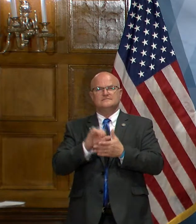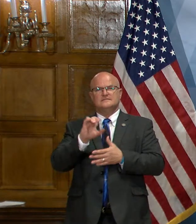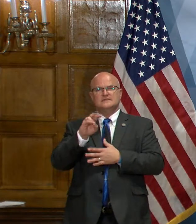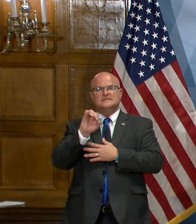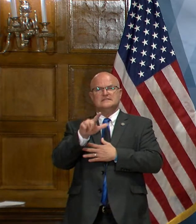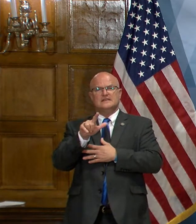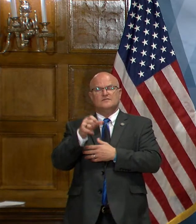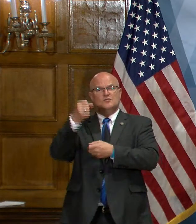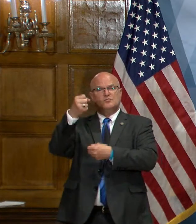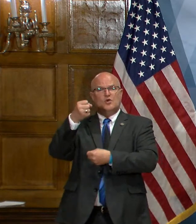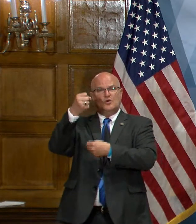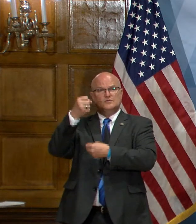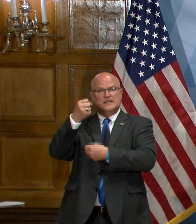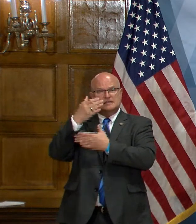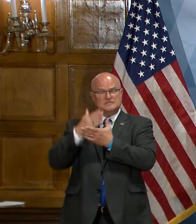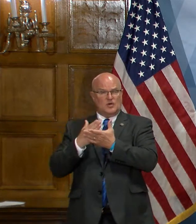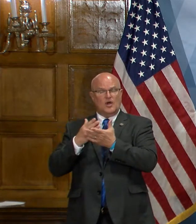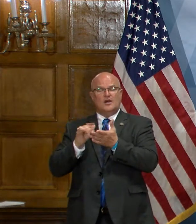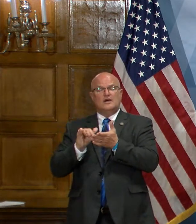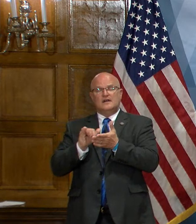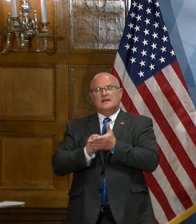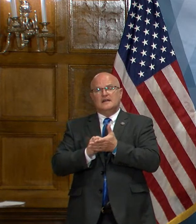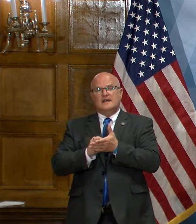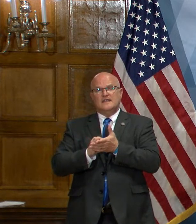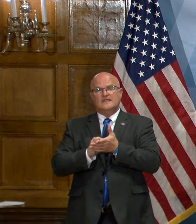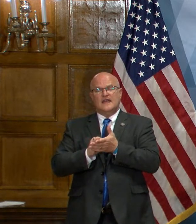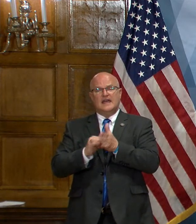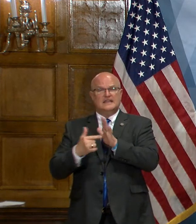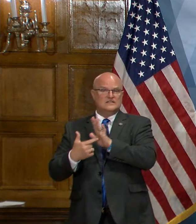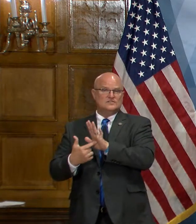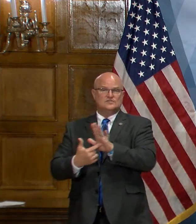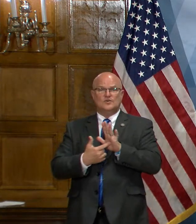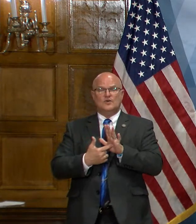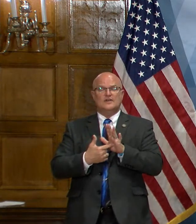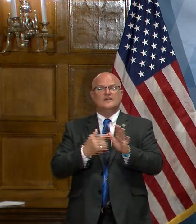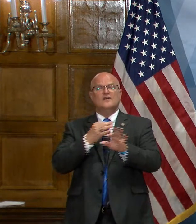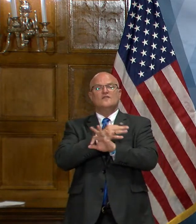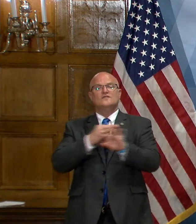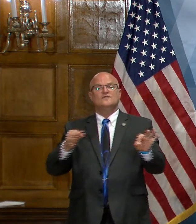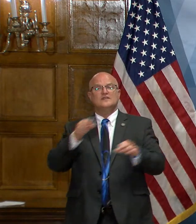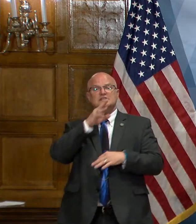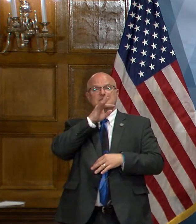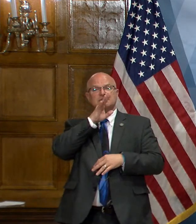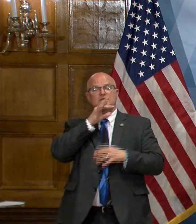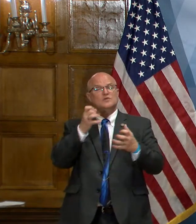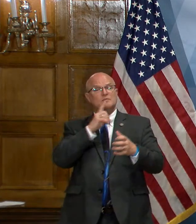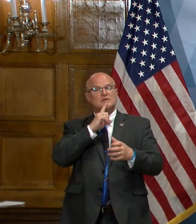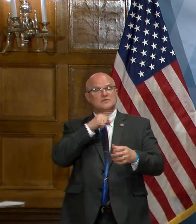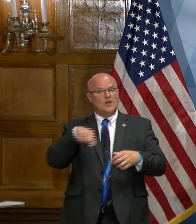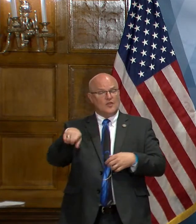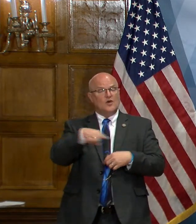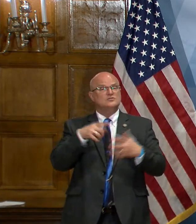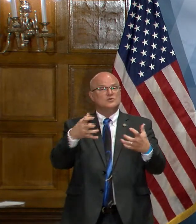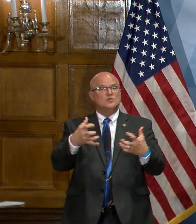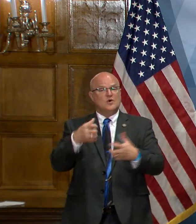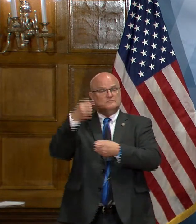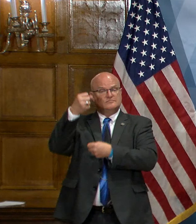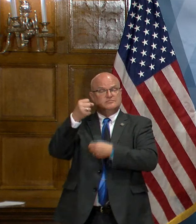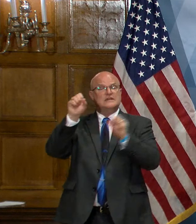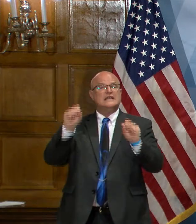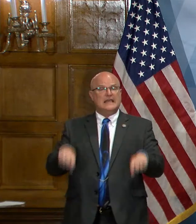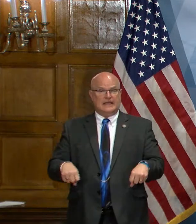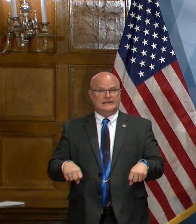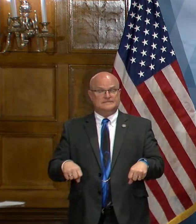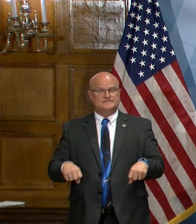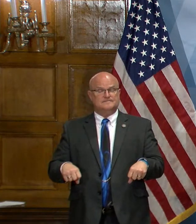civil protest part of it that is exercising your free speech, that we want to make sure that those who want to do that can do